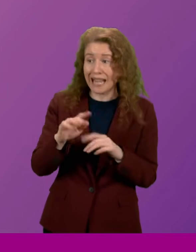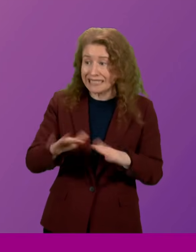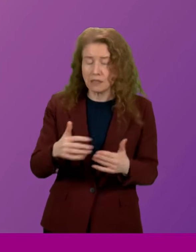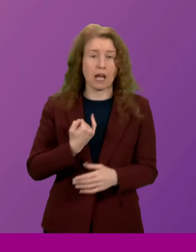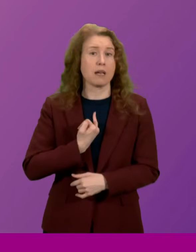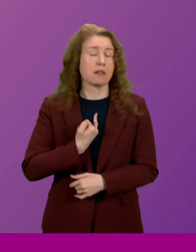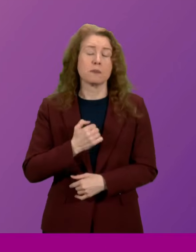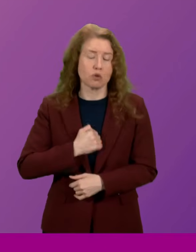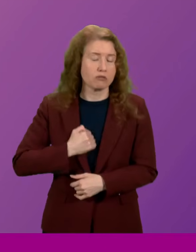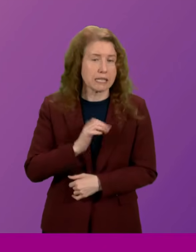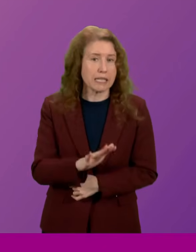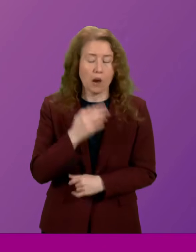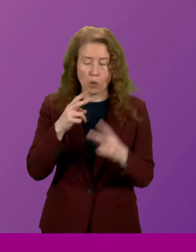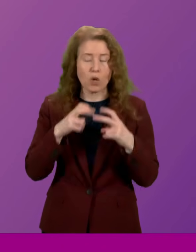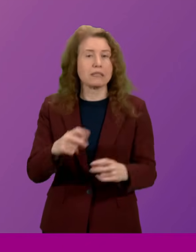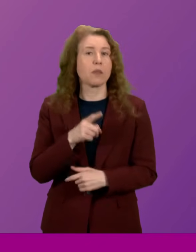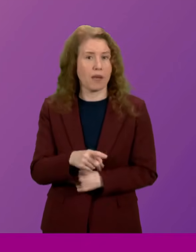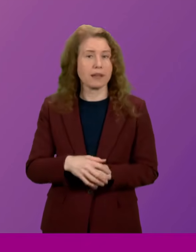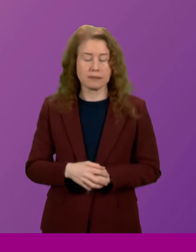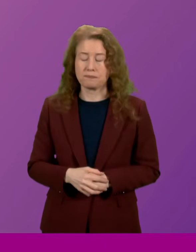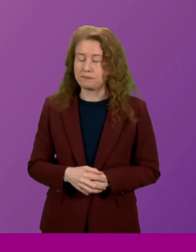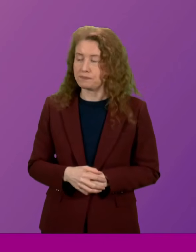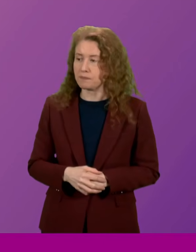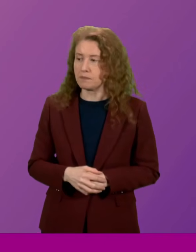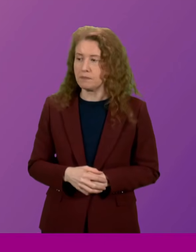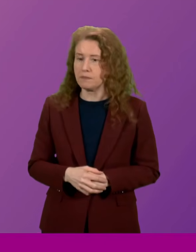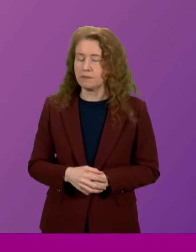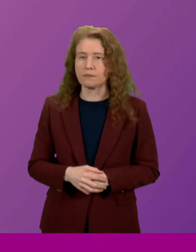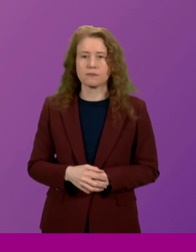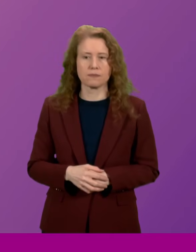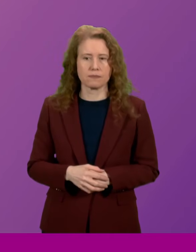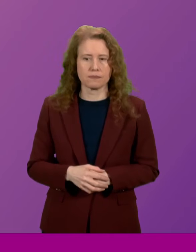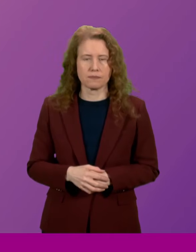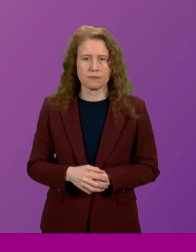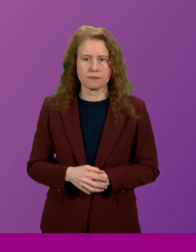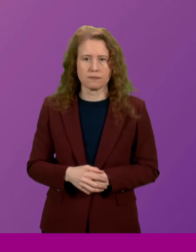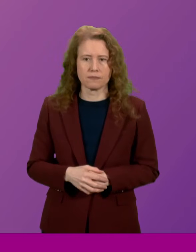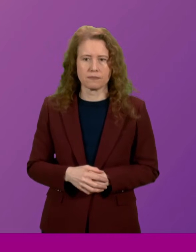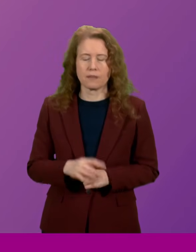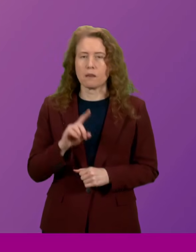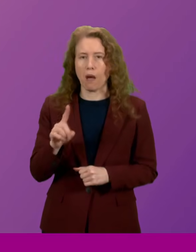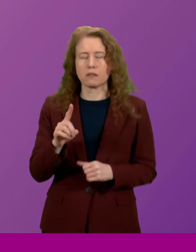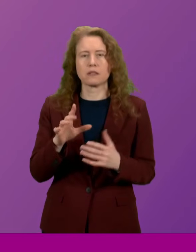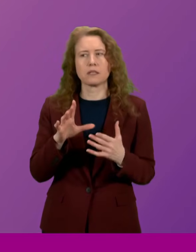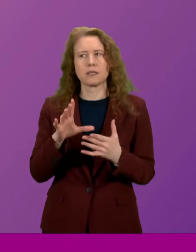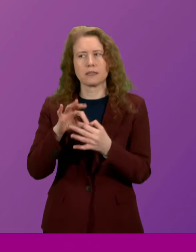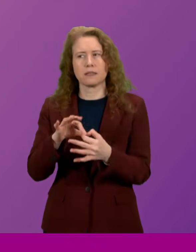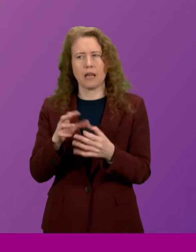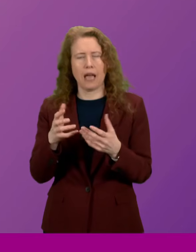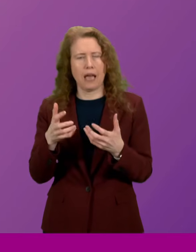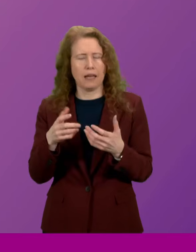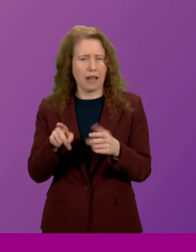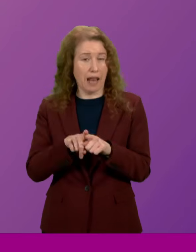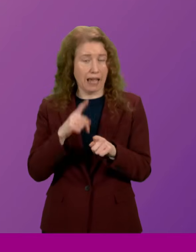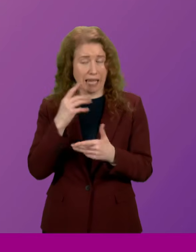forthcoming, I apologise to him for that, and I'll look into that immediately after the First Minister's questions. In relation to measures, as